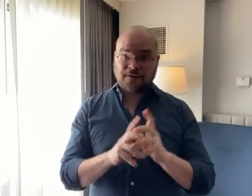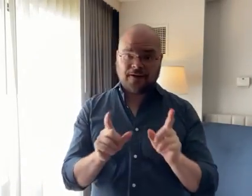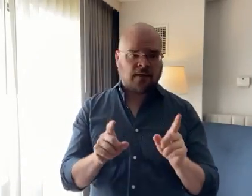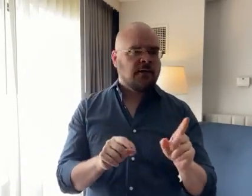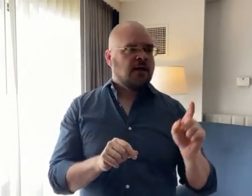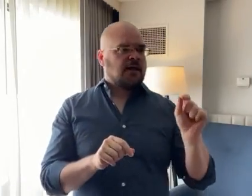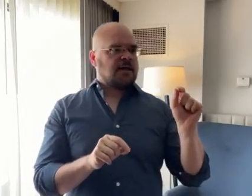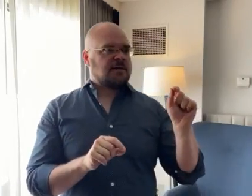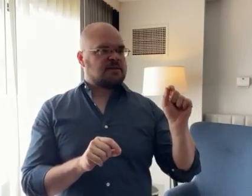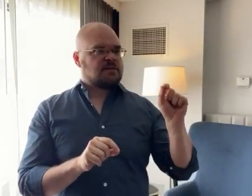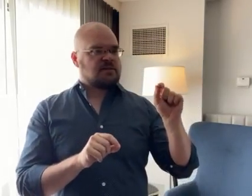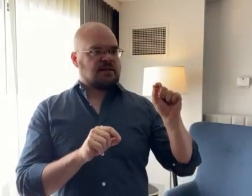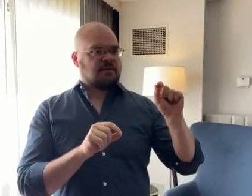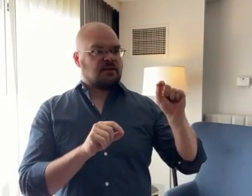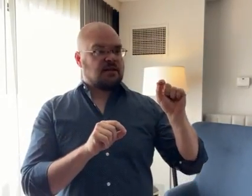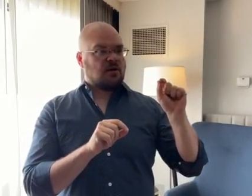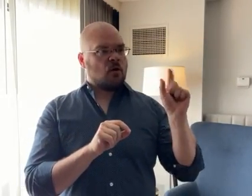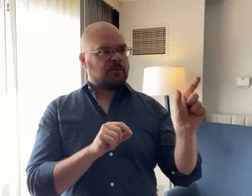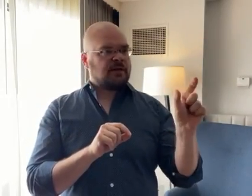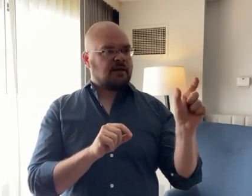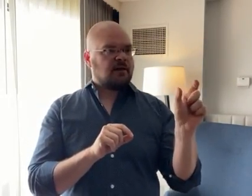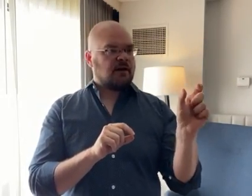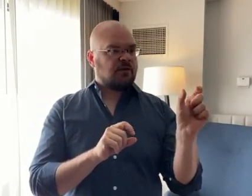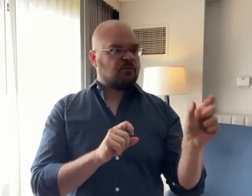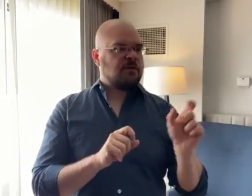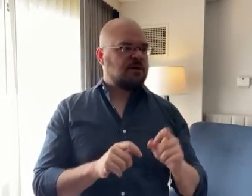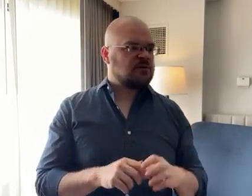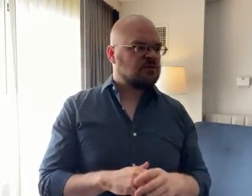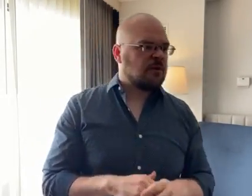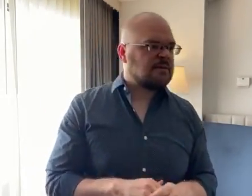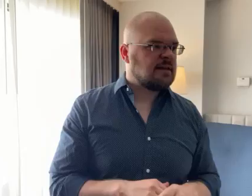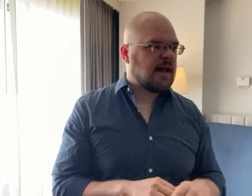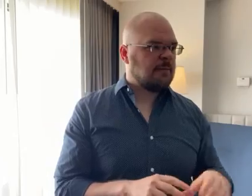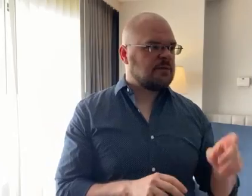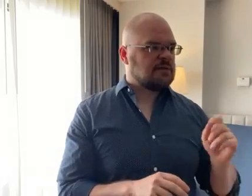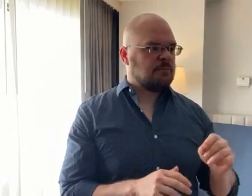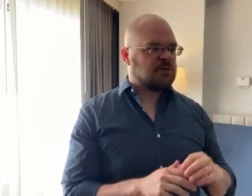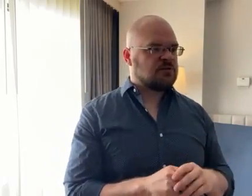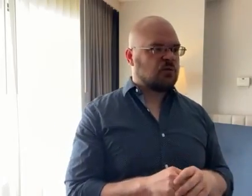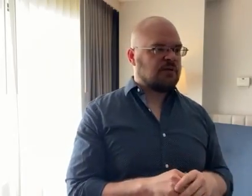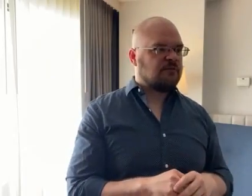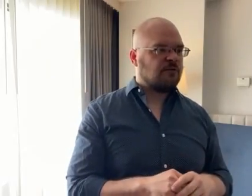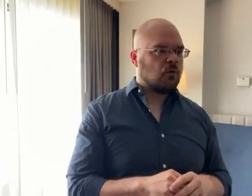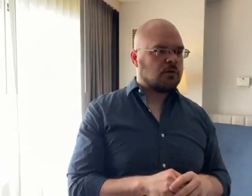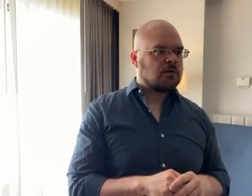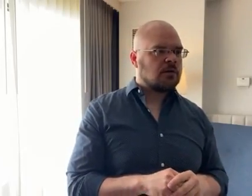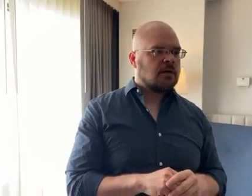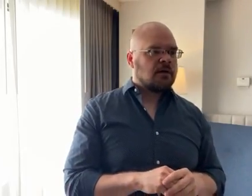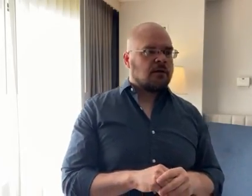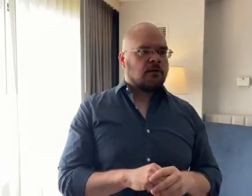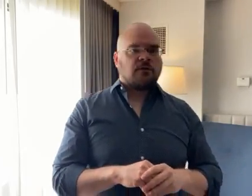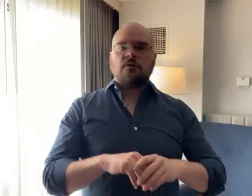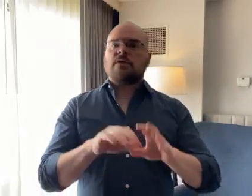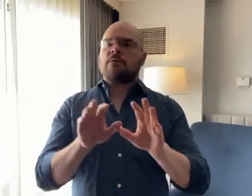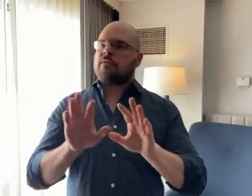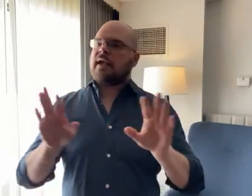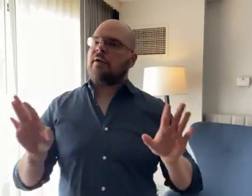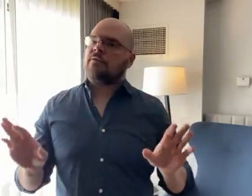thing, is that the opening 3 measures rest that happens at measure 24, you don't count